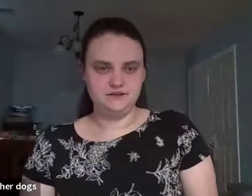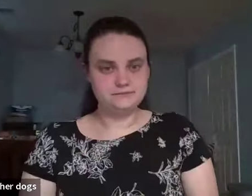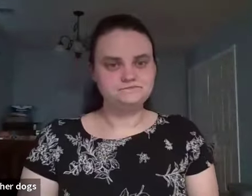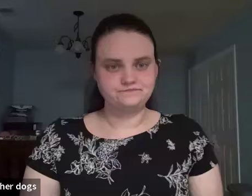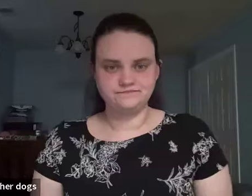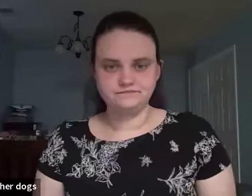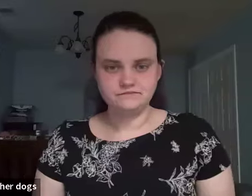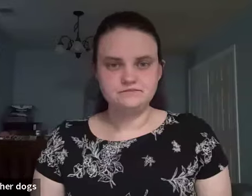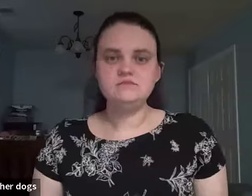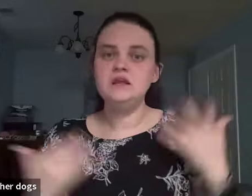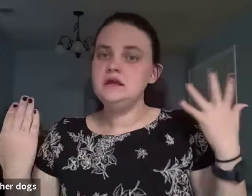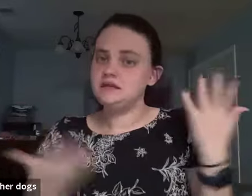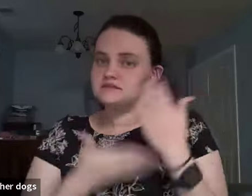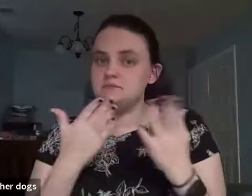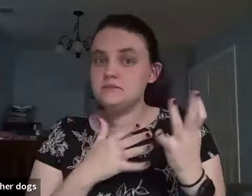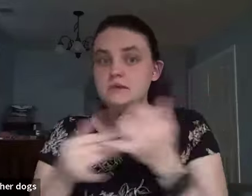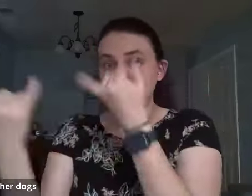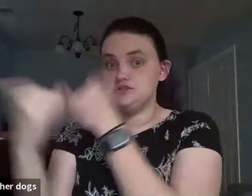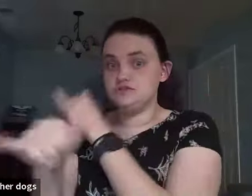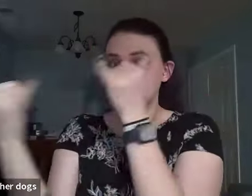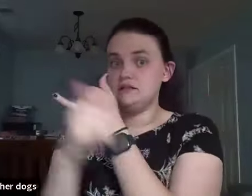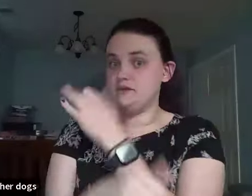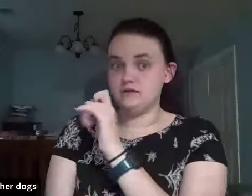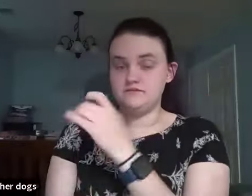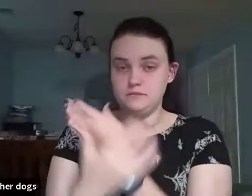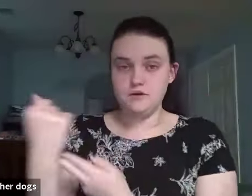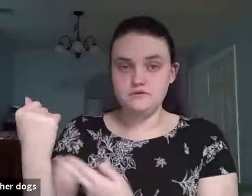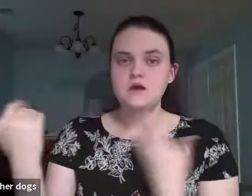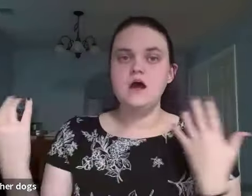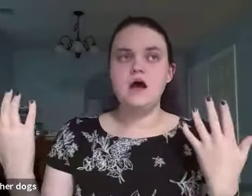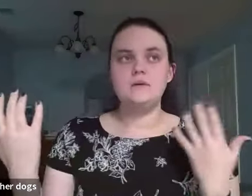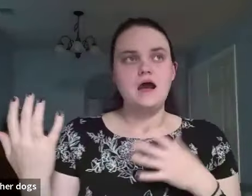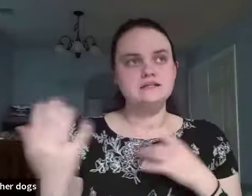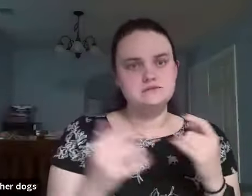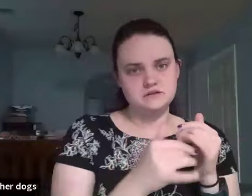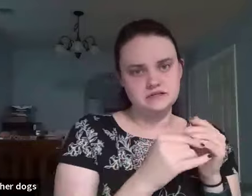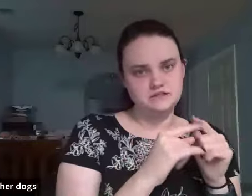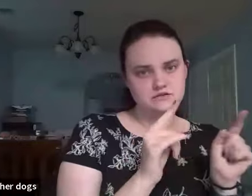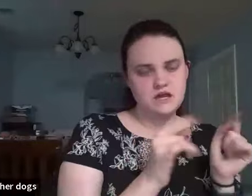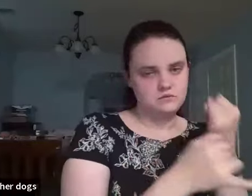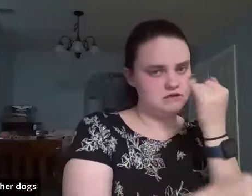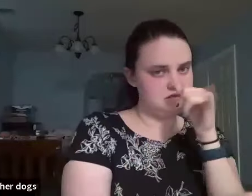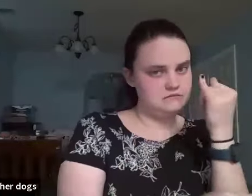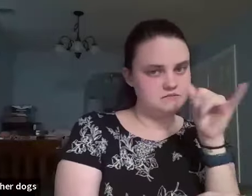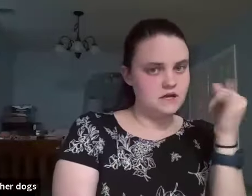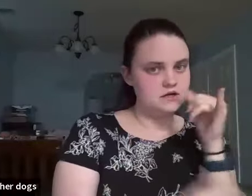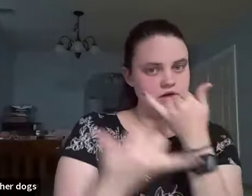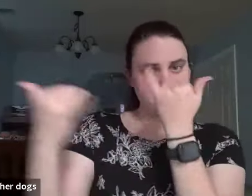of deal. Now, some people may just use silly period for both. I typically do that one, the minor and